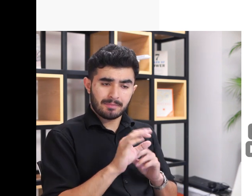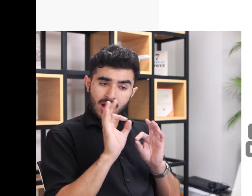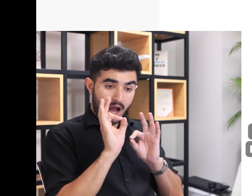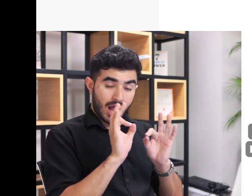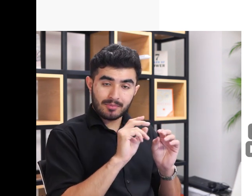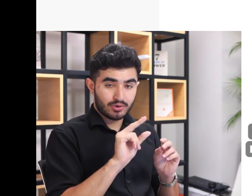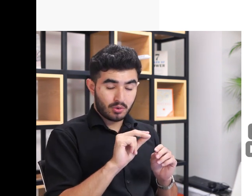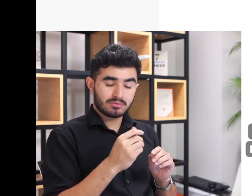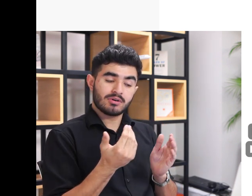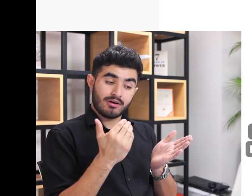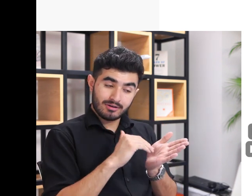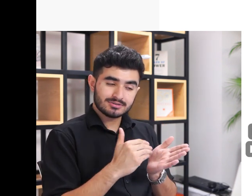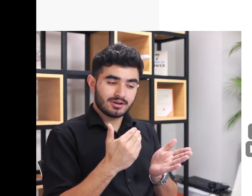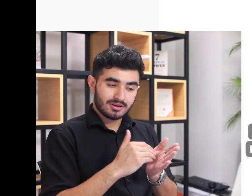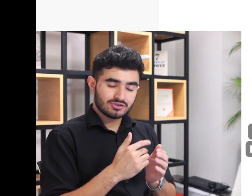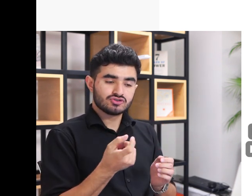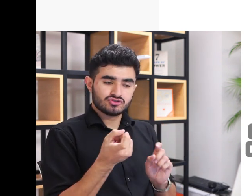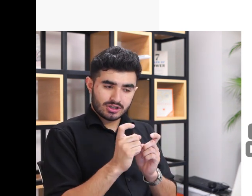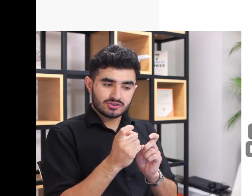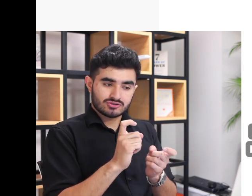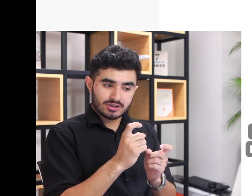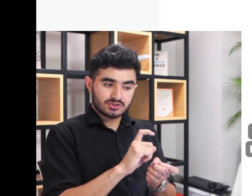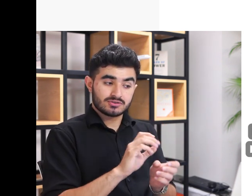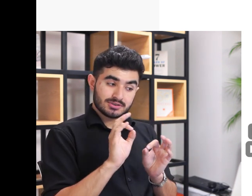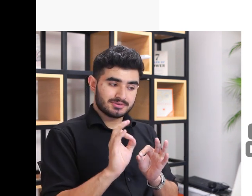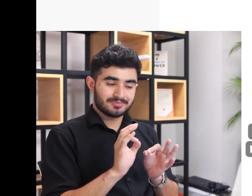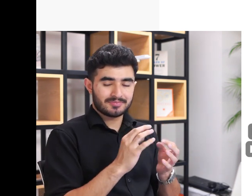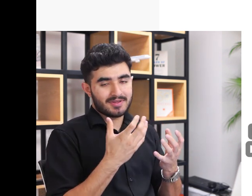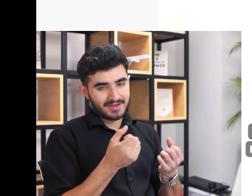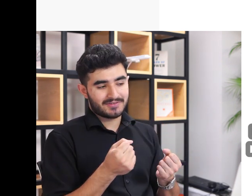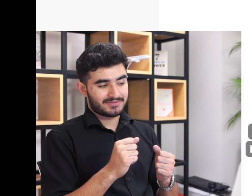It always gives different responses no matter how many times you ask.